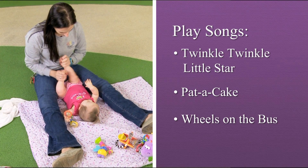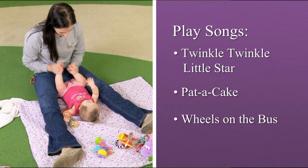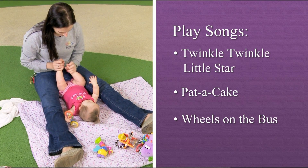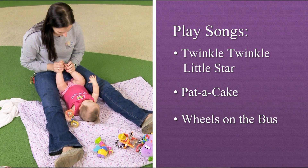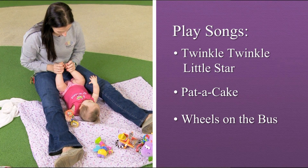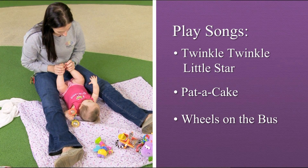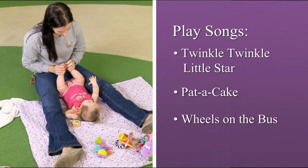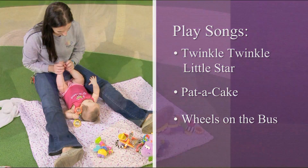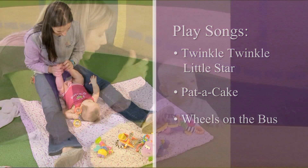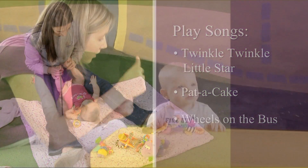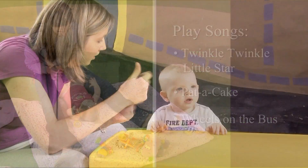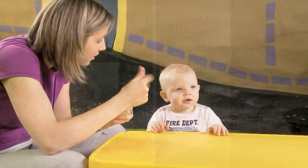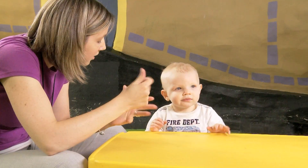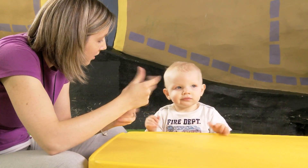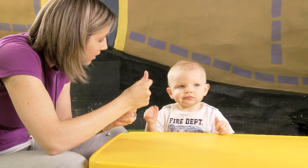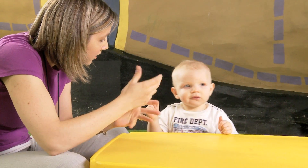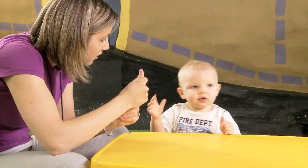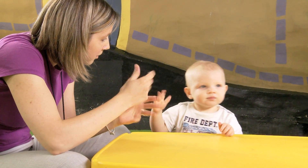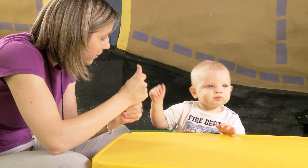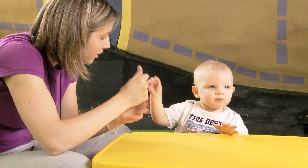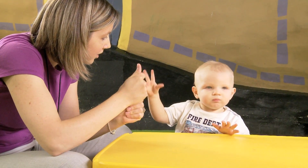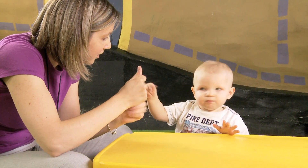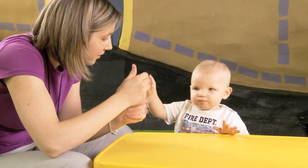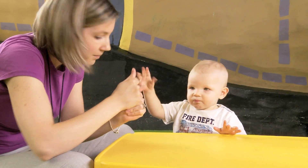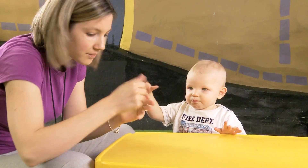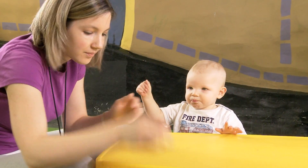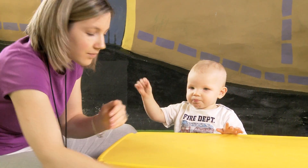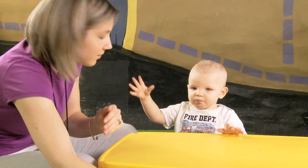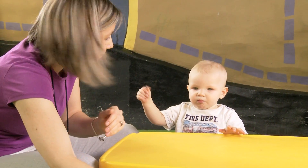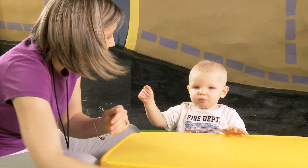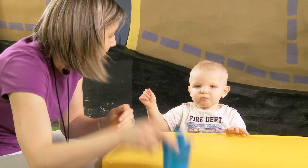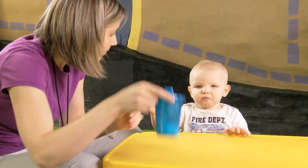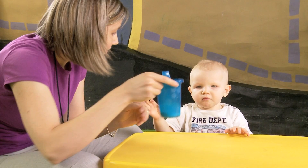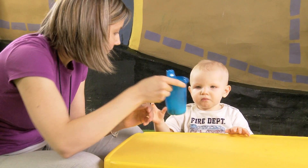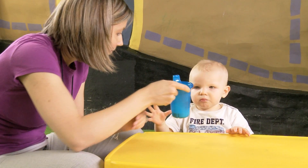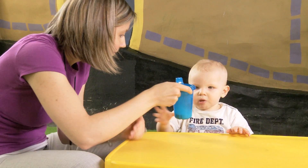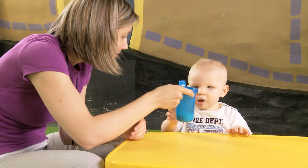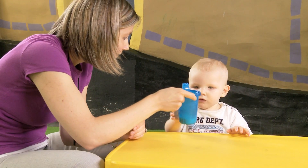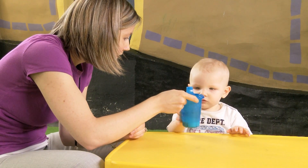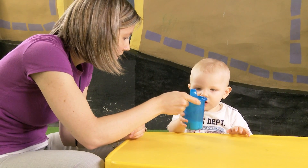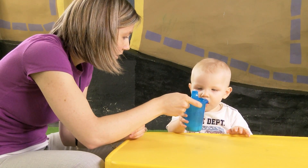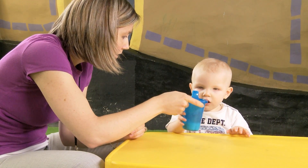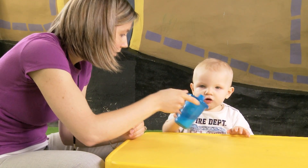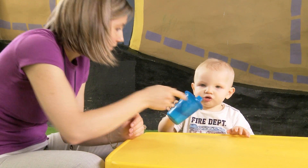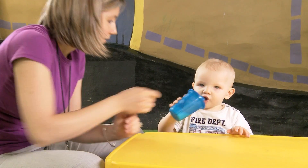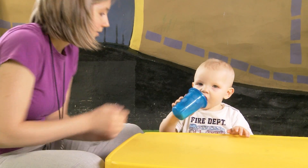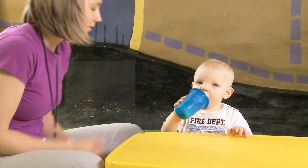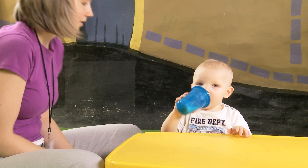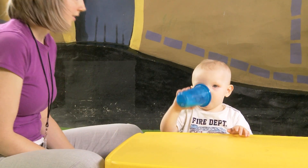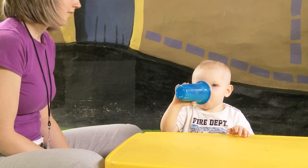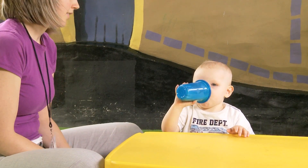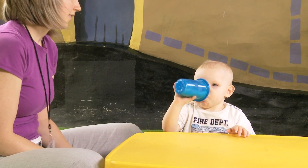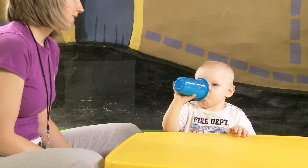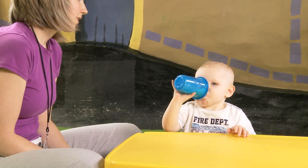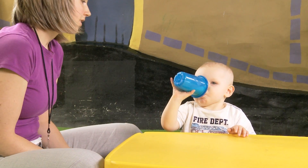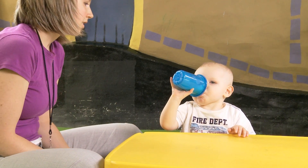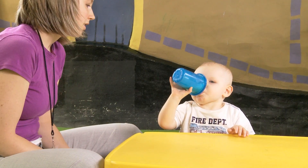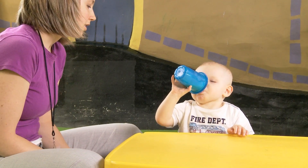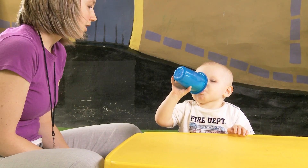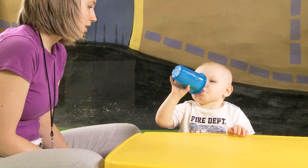useful. When families use sign language, mom and dad can understand what the child wants and everybody has less stress while you have